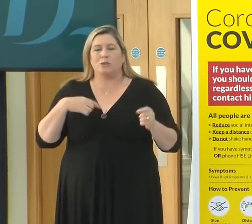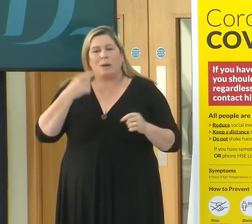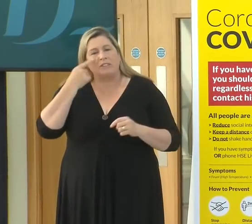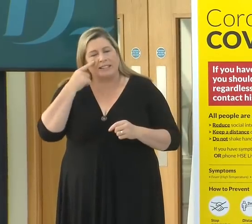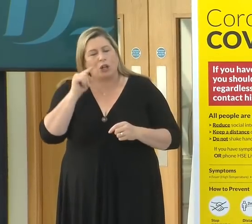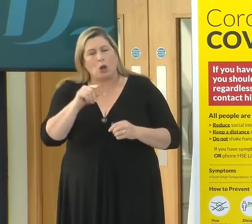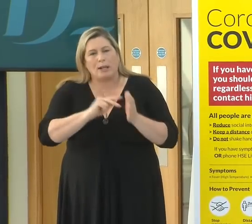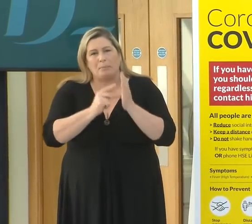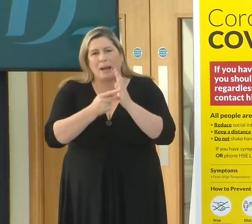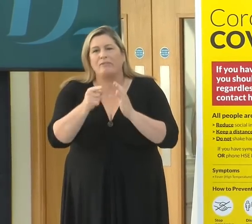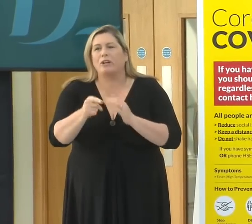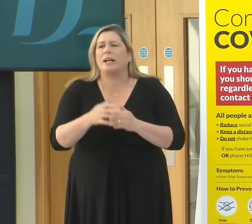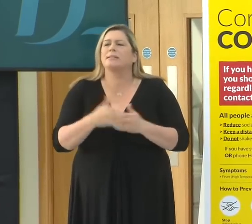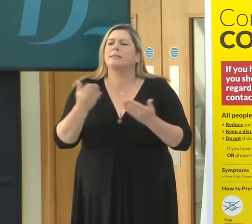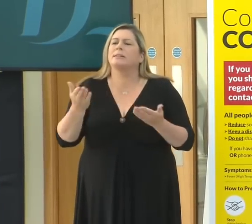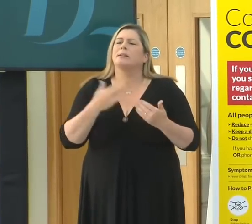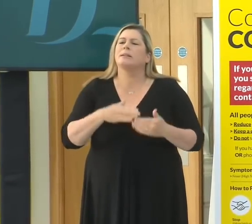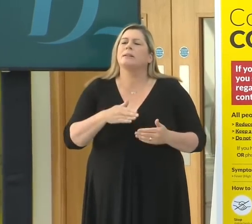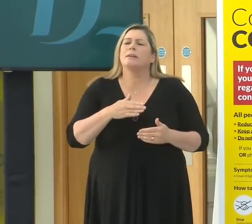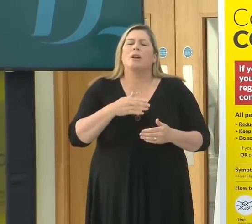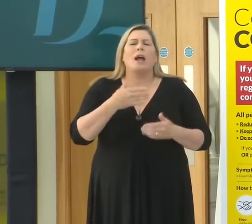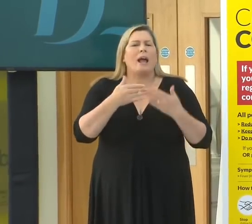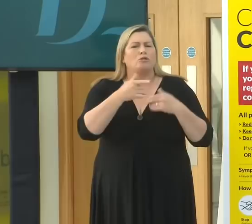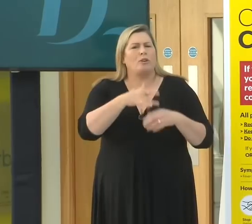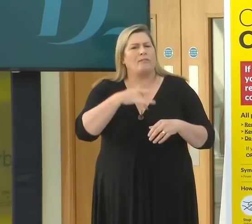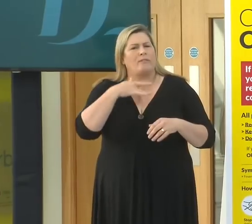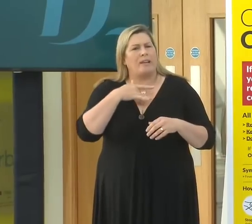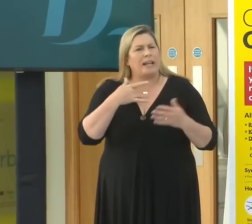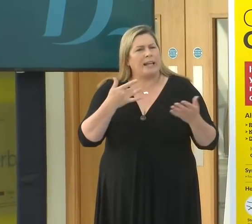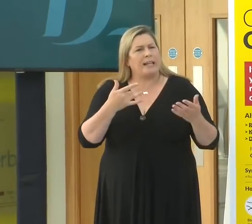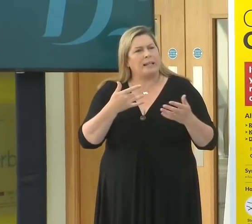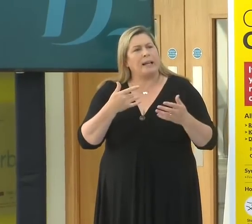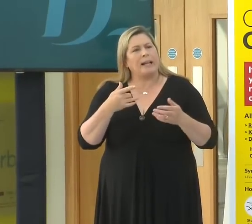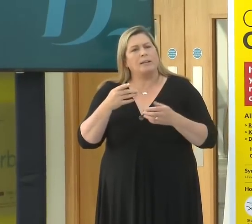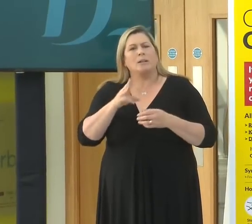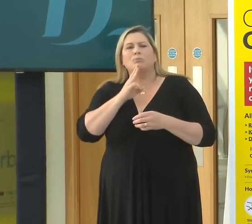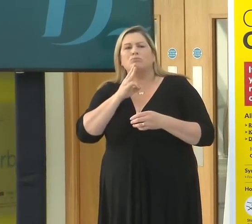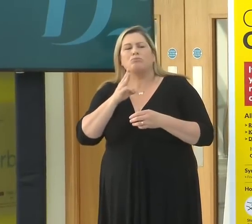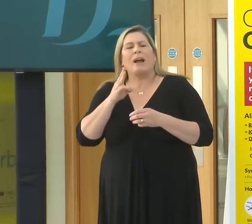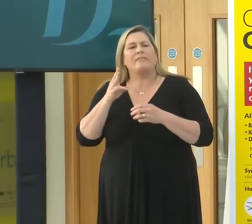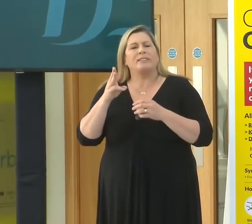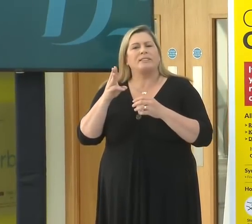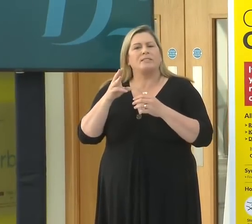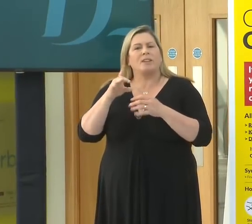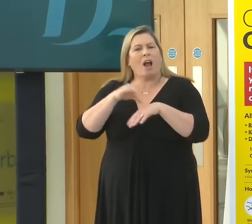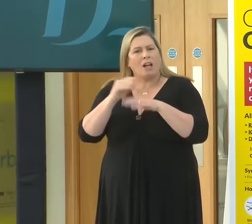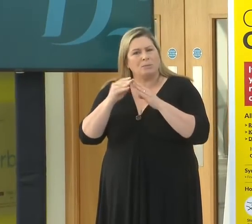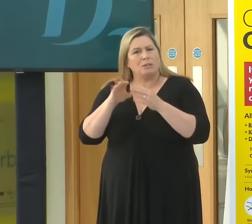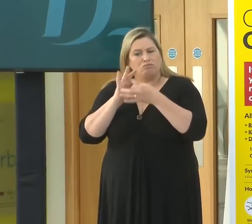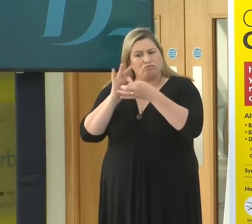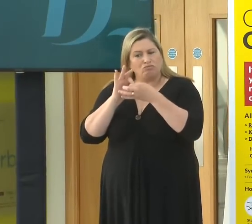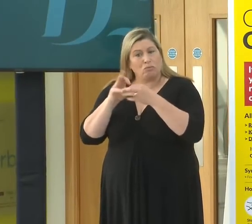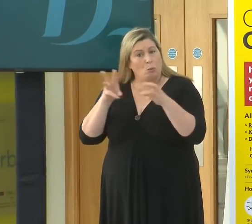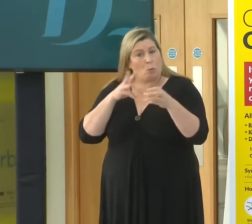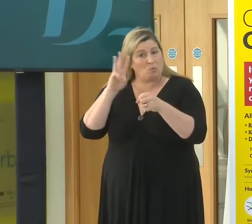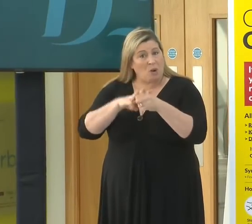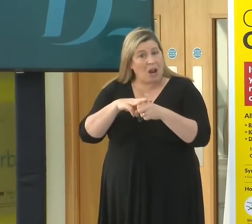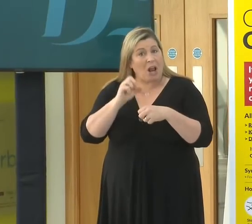finally, how do you feel the deal with private hospitals has worked? Has it been positive, and would you like to see it extended for the full